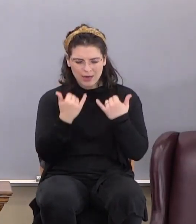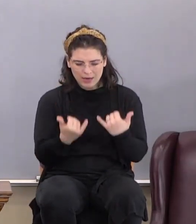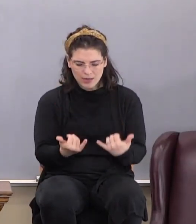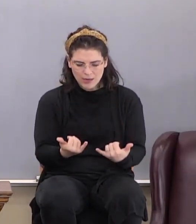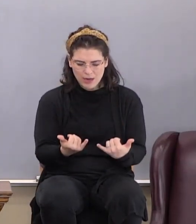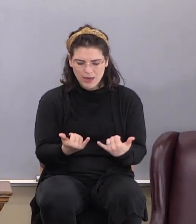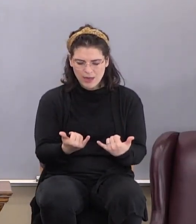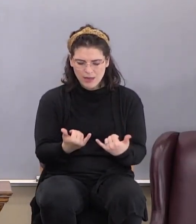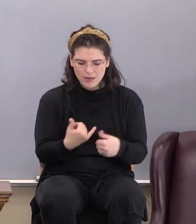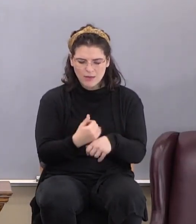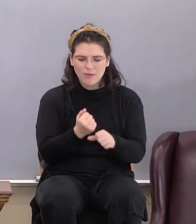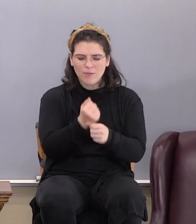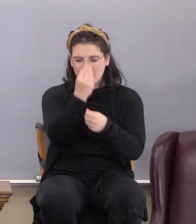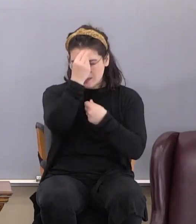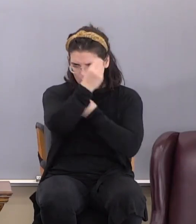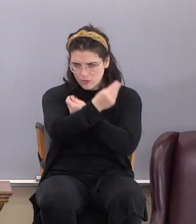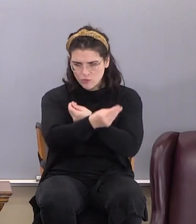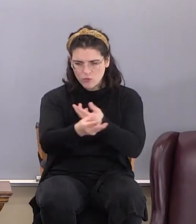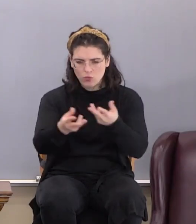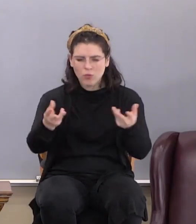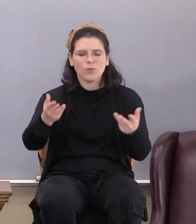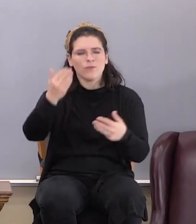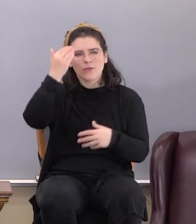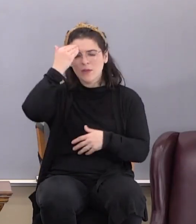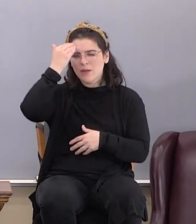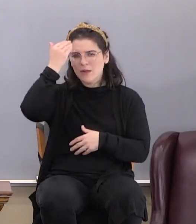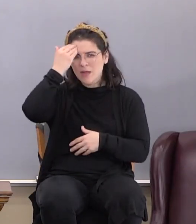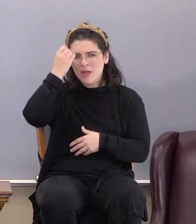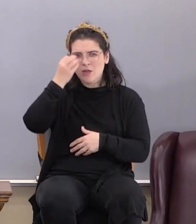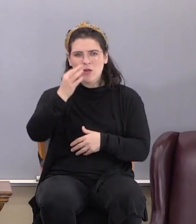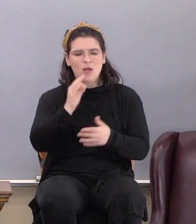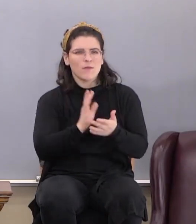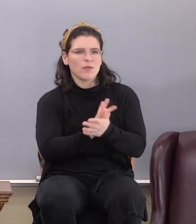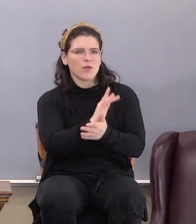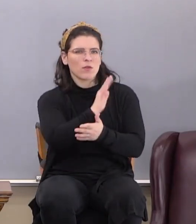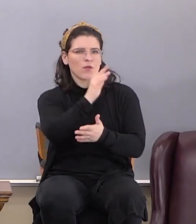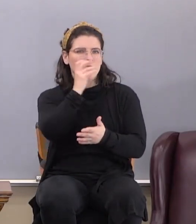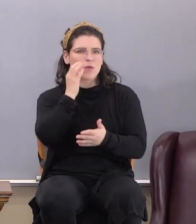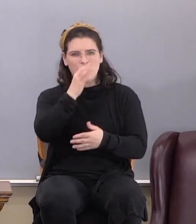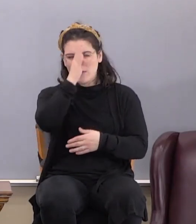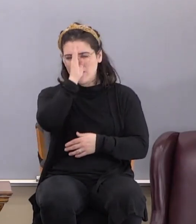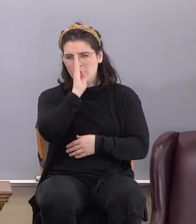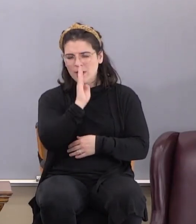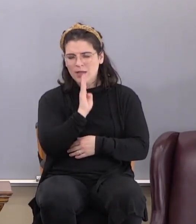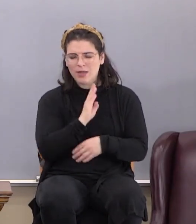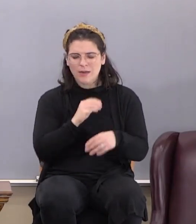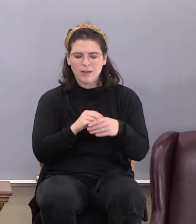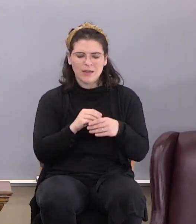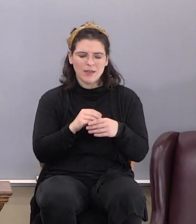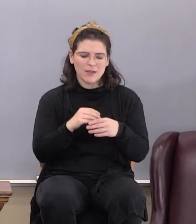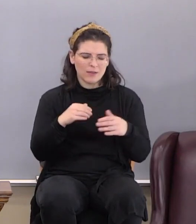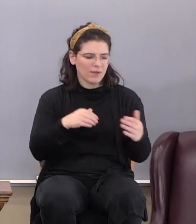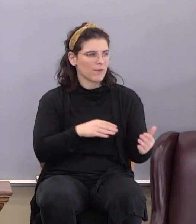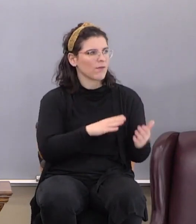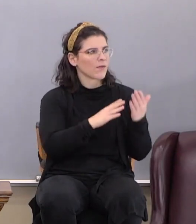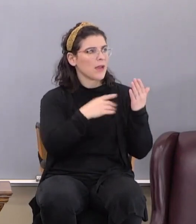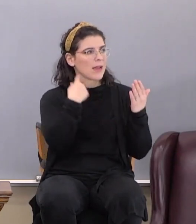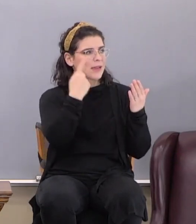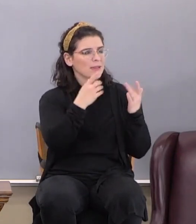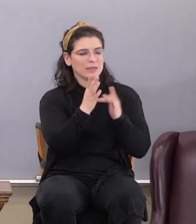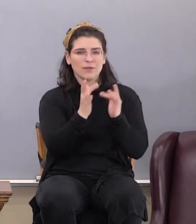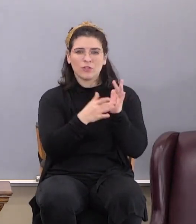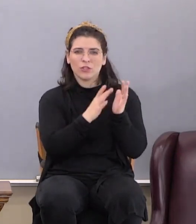he is making known the knowledge of the glory of God in the face of Jesus Christ.